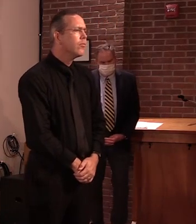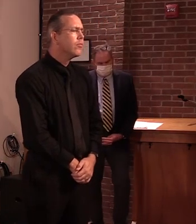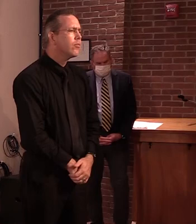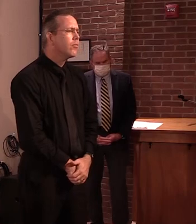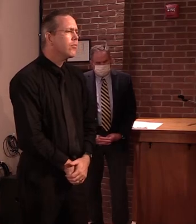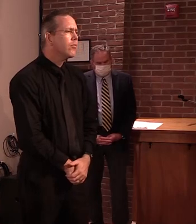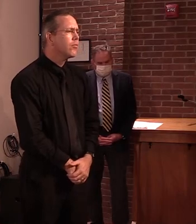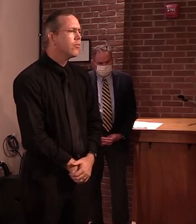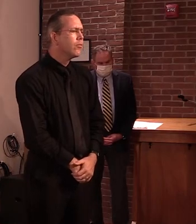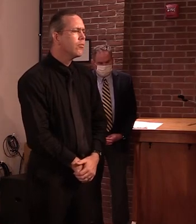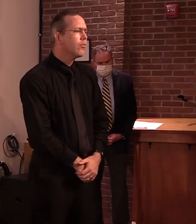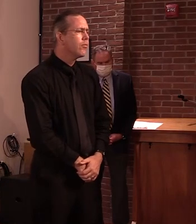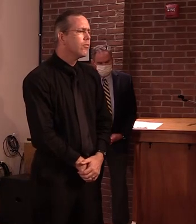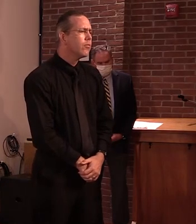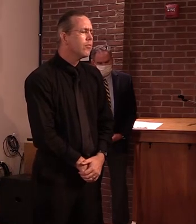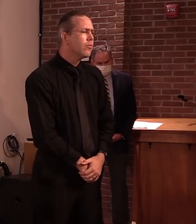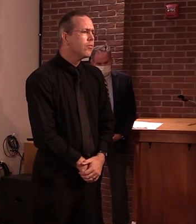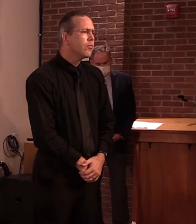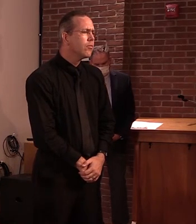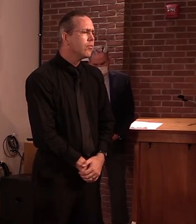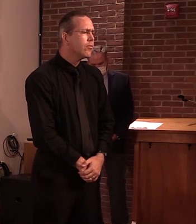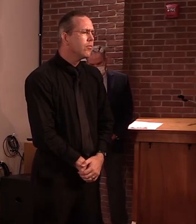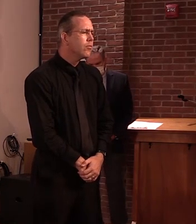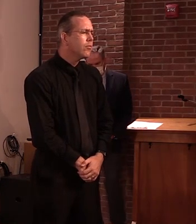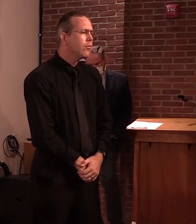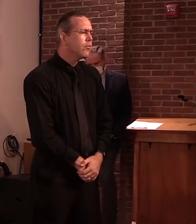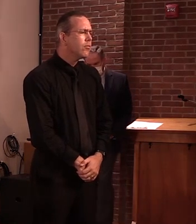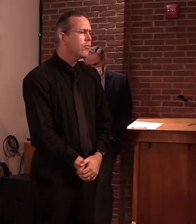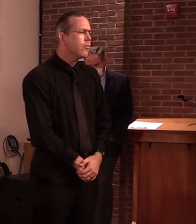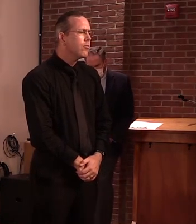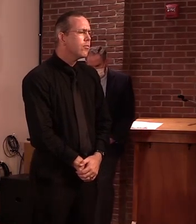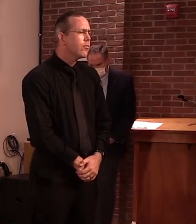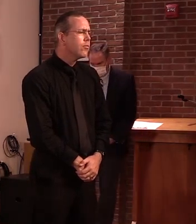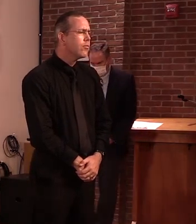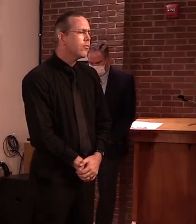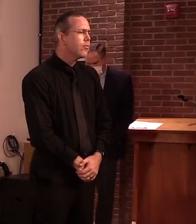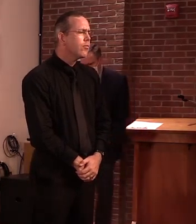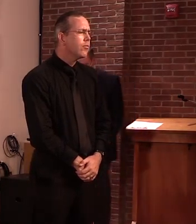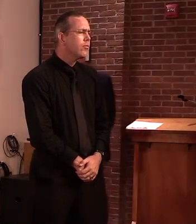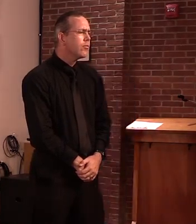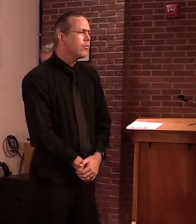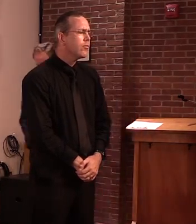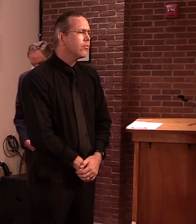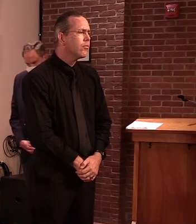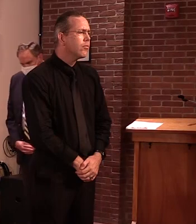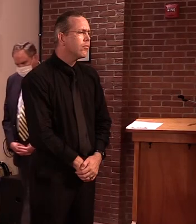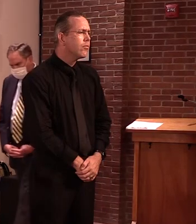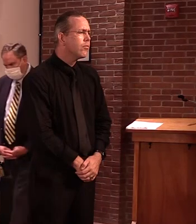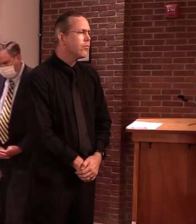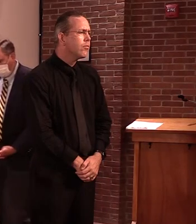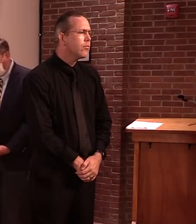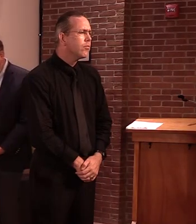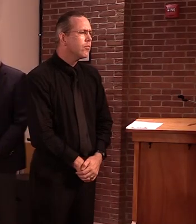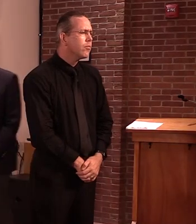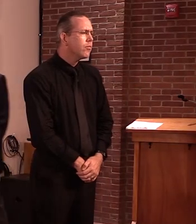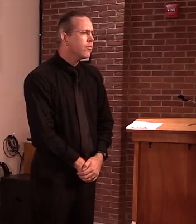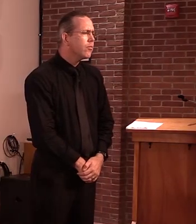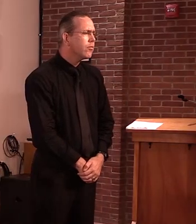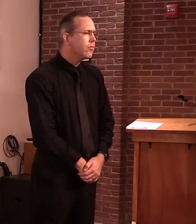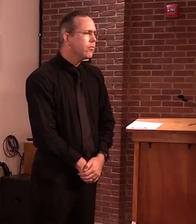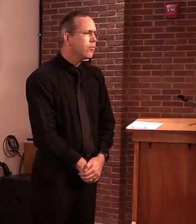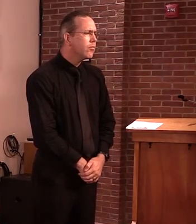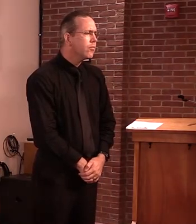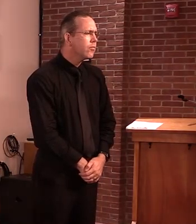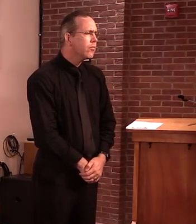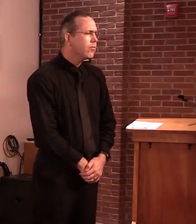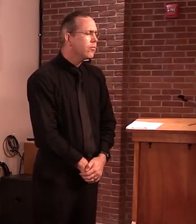Hi, my question is for Secretary French. We've seen in Superintendent Nice's letter and other sources that some school staff have